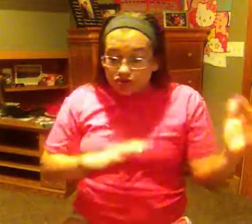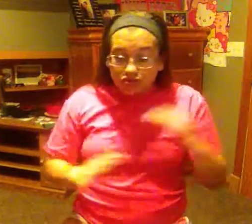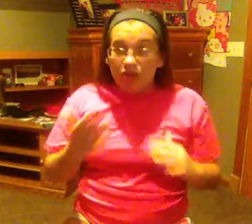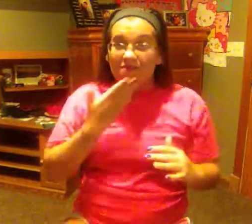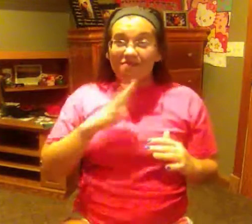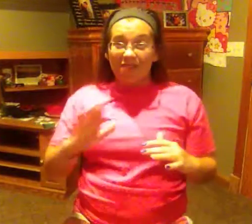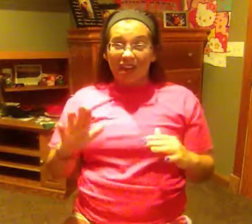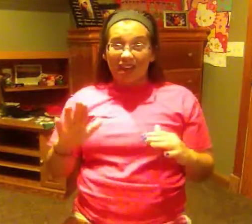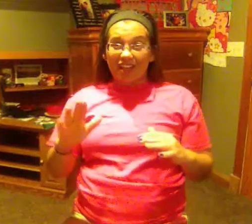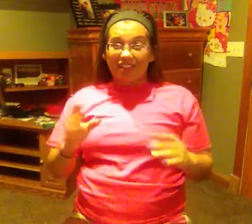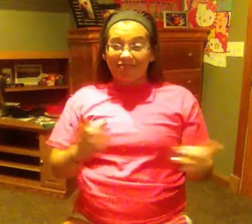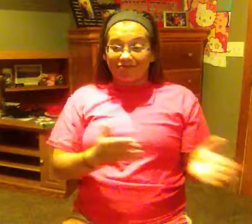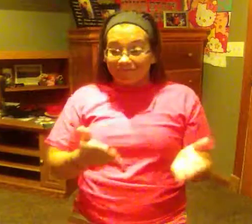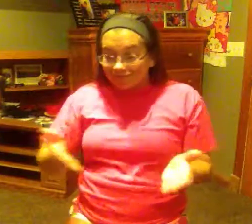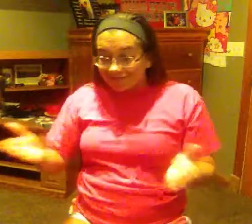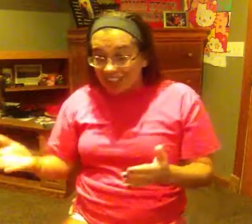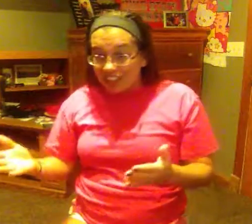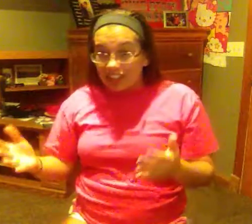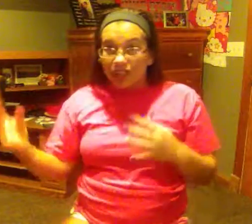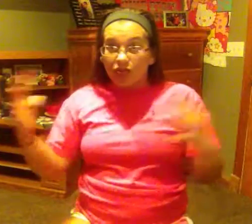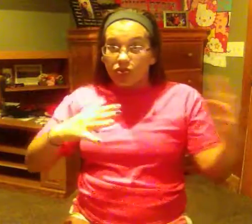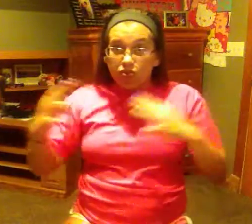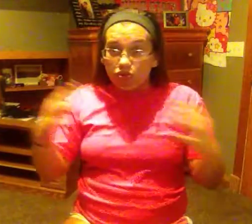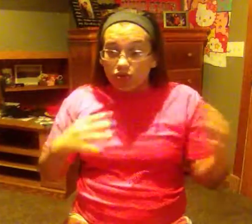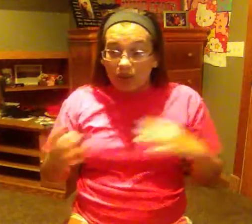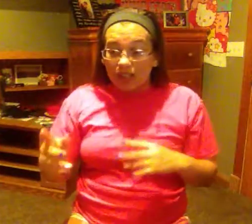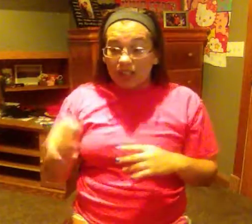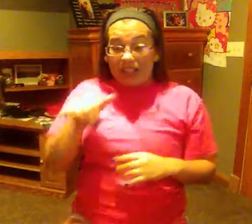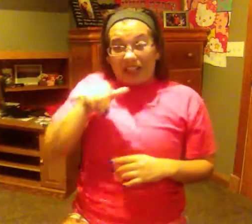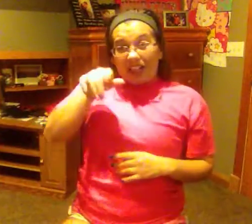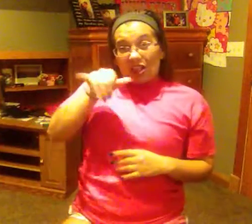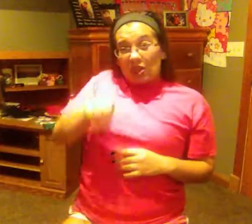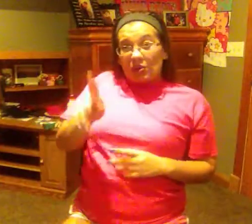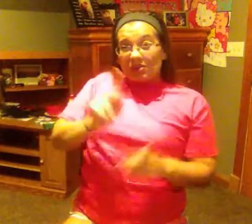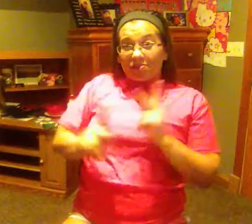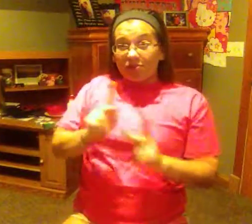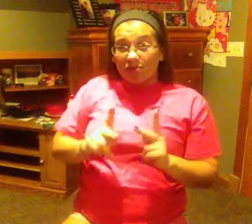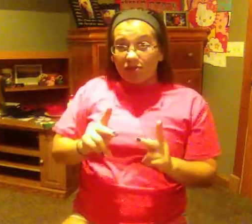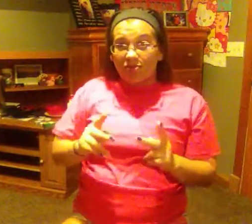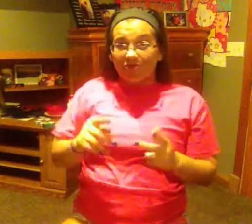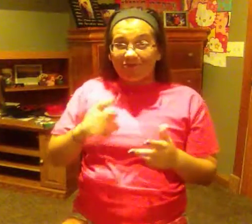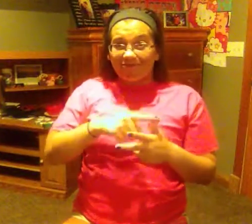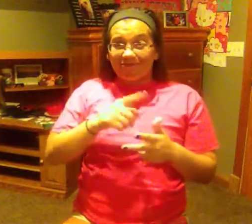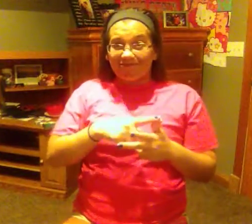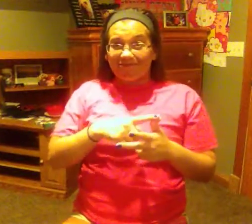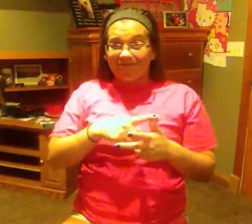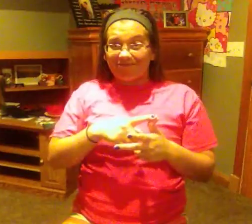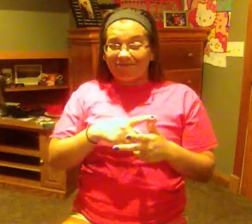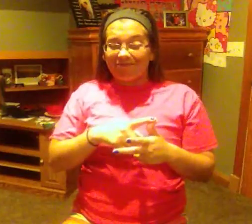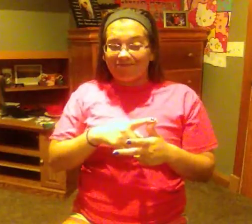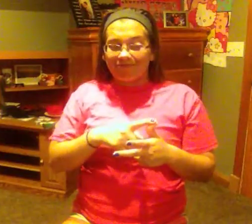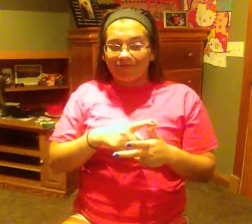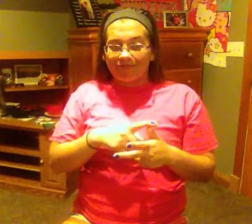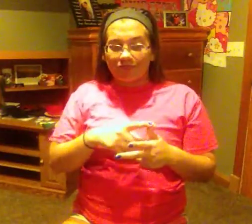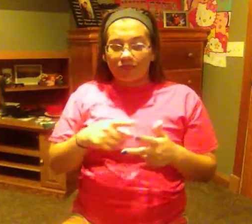As a military policeman, you'll have a tough but exciting and rewarding job. Like other soldiers in the law enforcement area, you'll be well